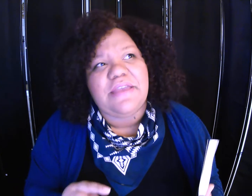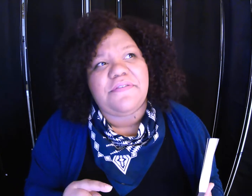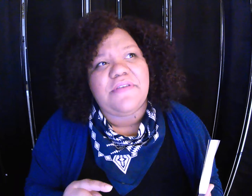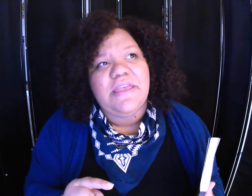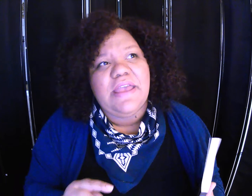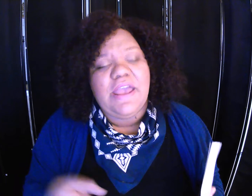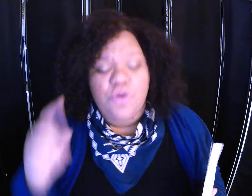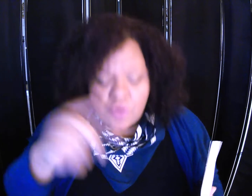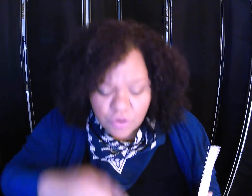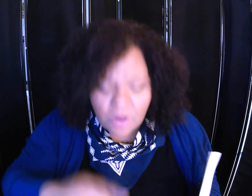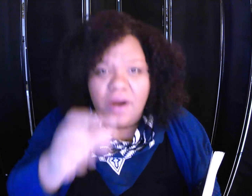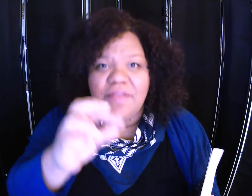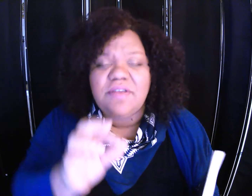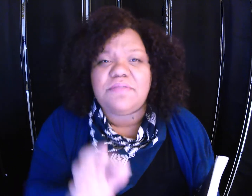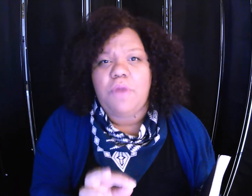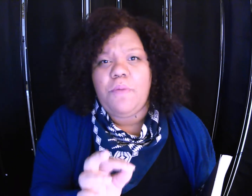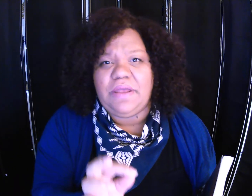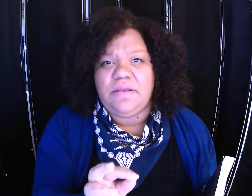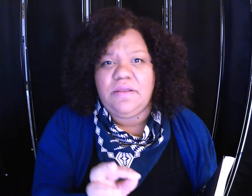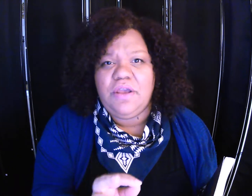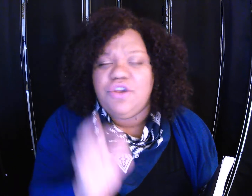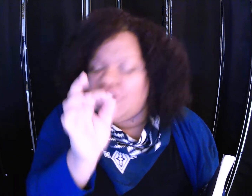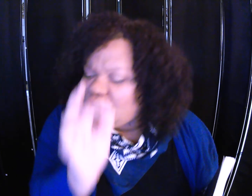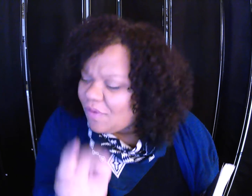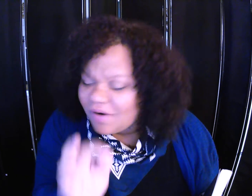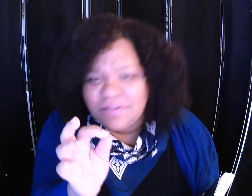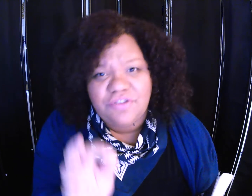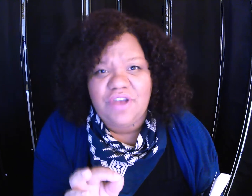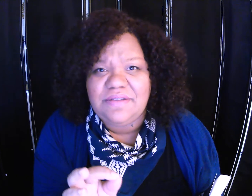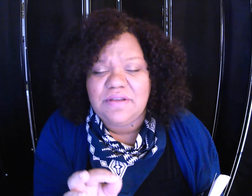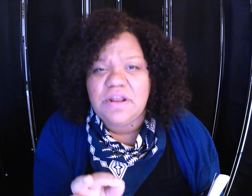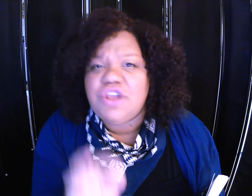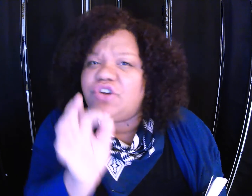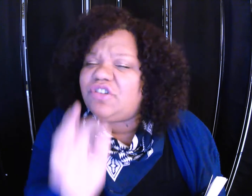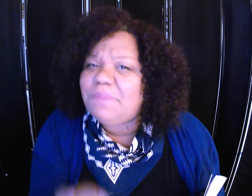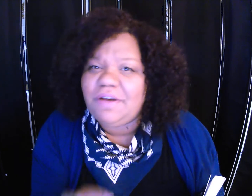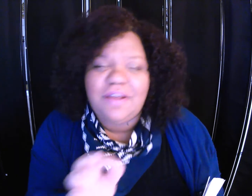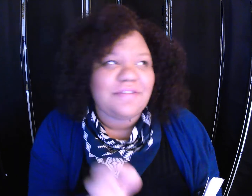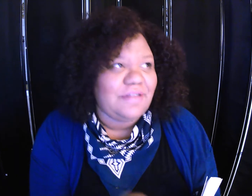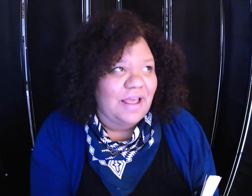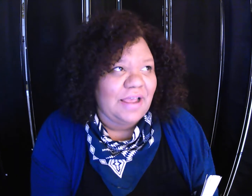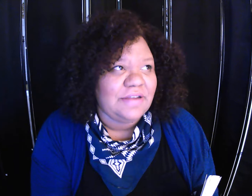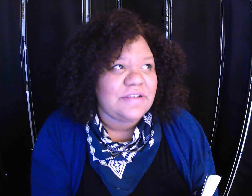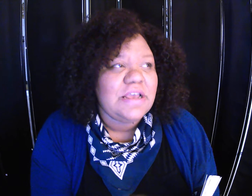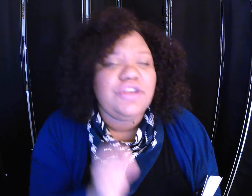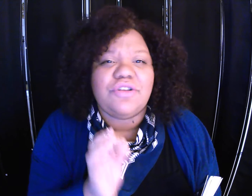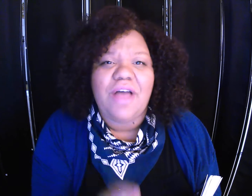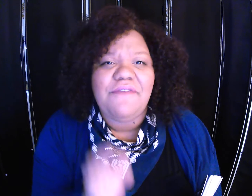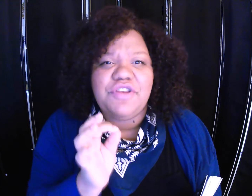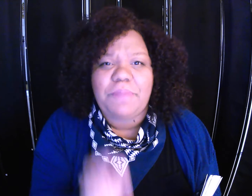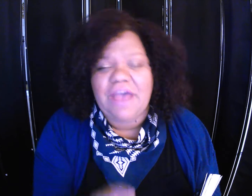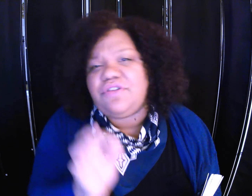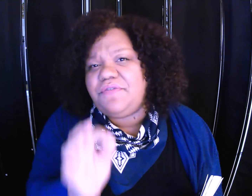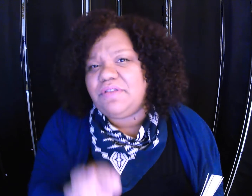believe in who you are in this moment, your core is adjusted, your spirit is aligned, your love and your passion for life